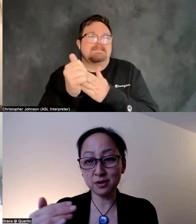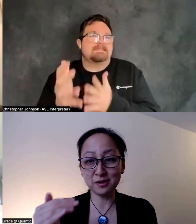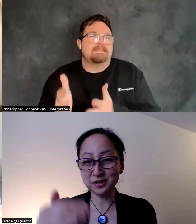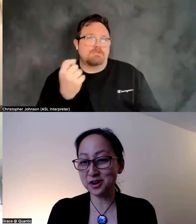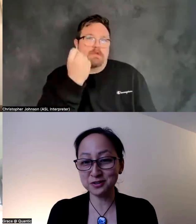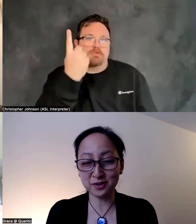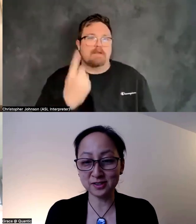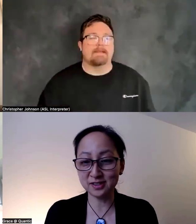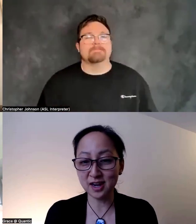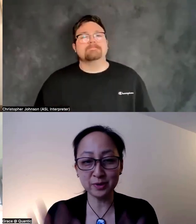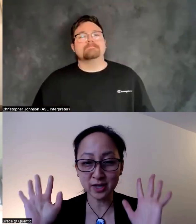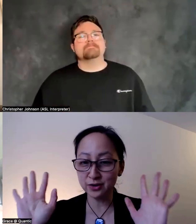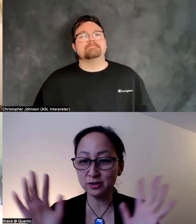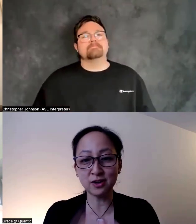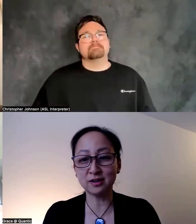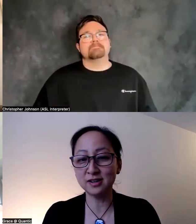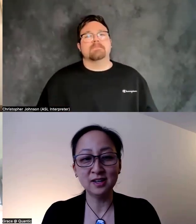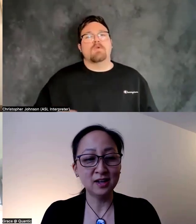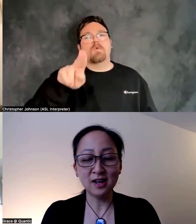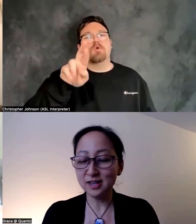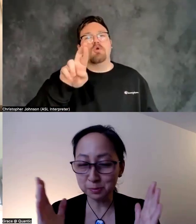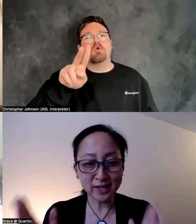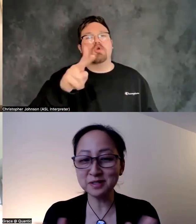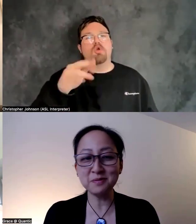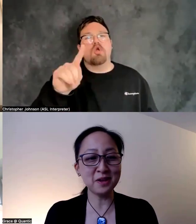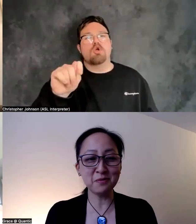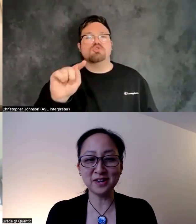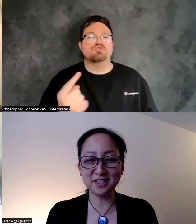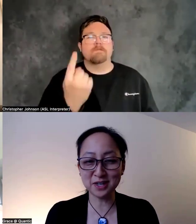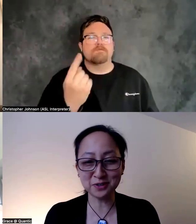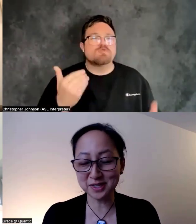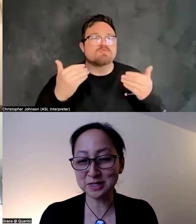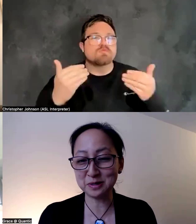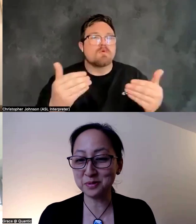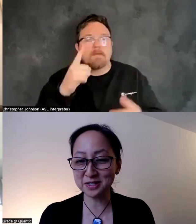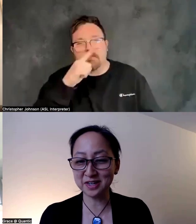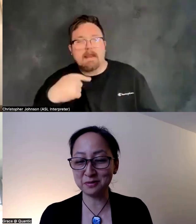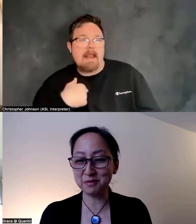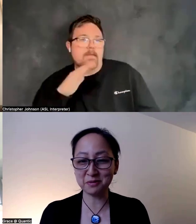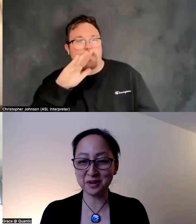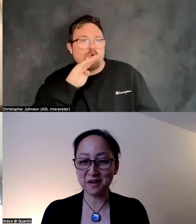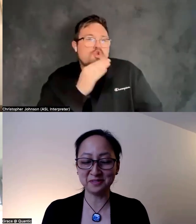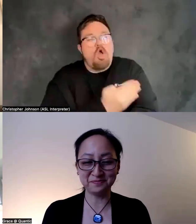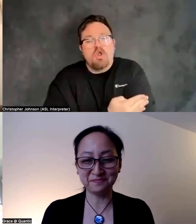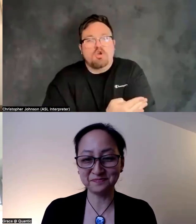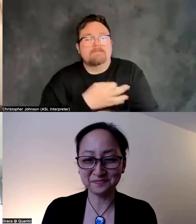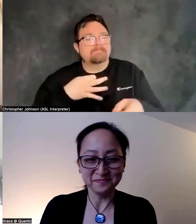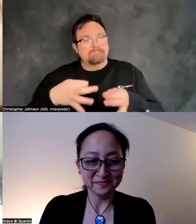can go Utkarsh first. I'm your 10-year-old daughter. Okay. Explain to me what decentralization and blockchain and Web3